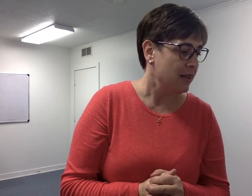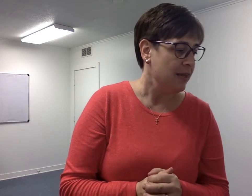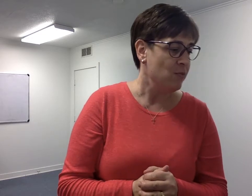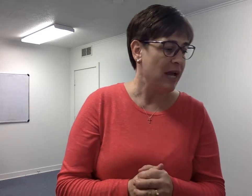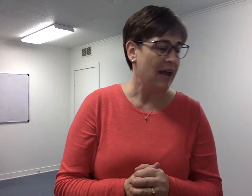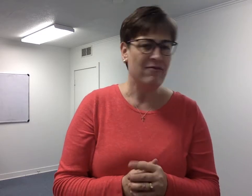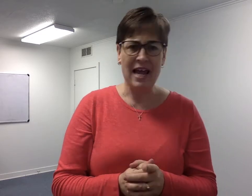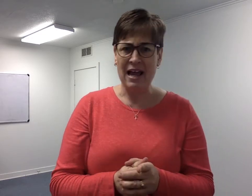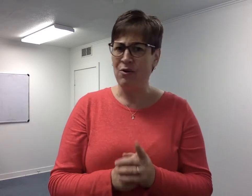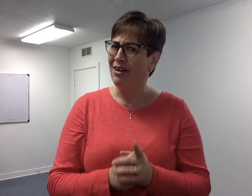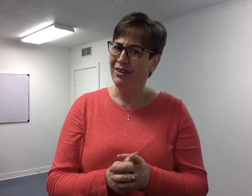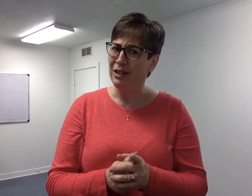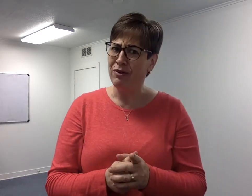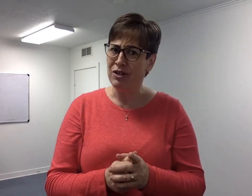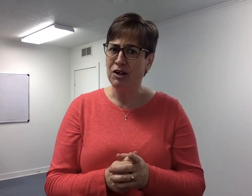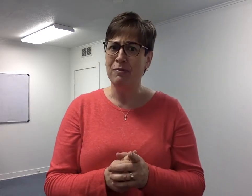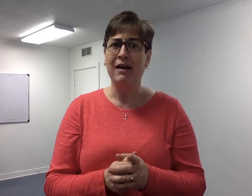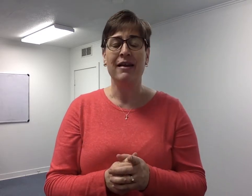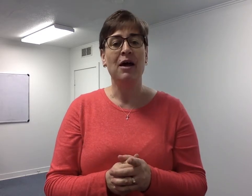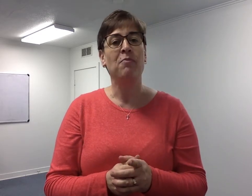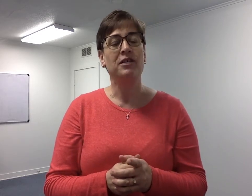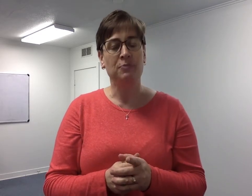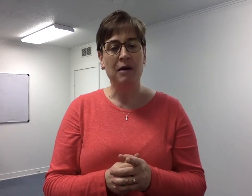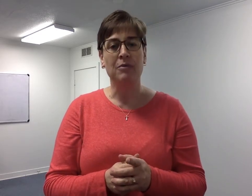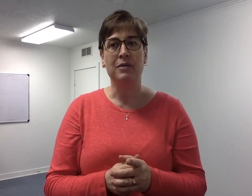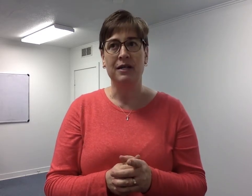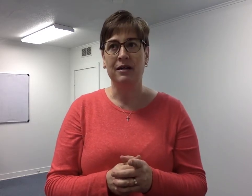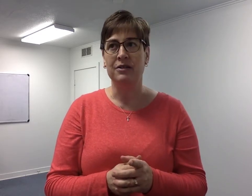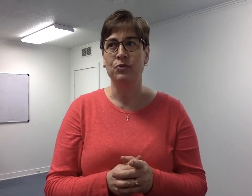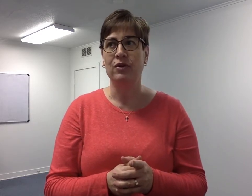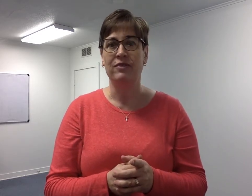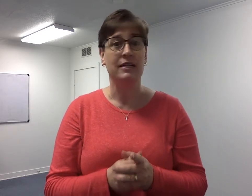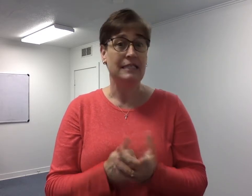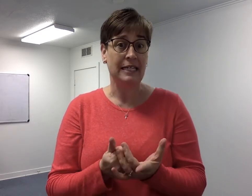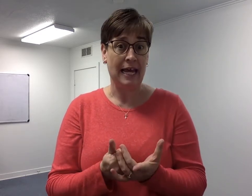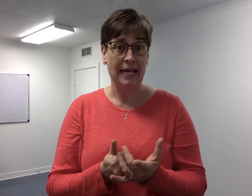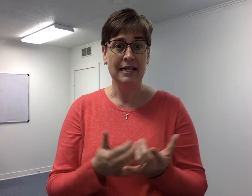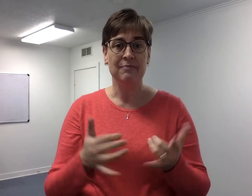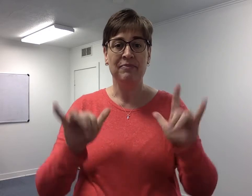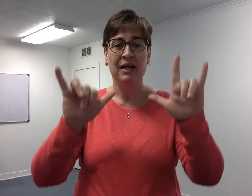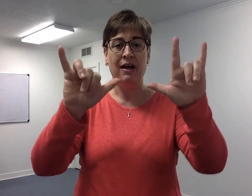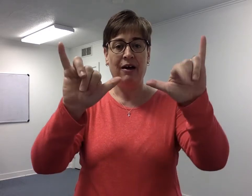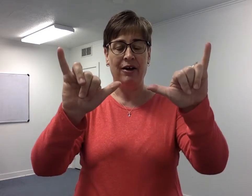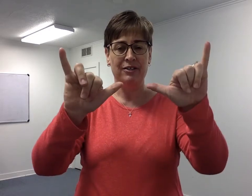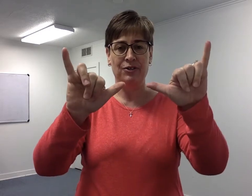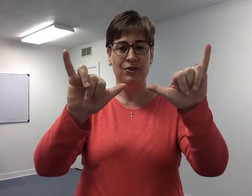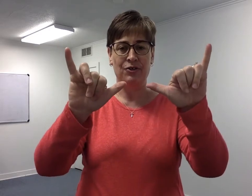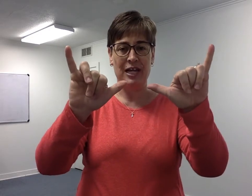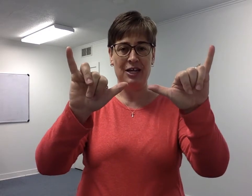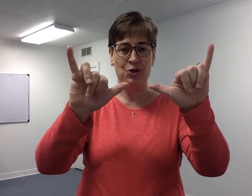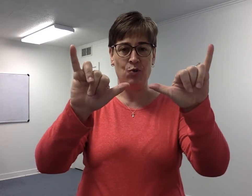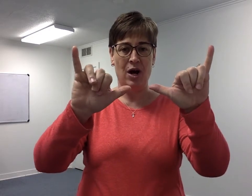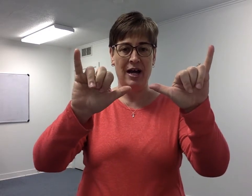Then we have now, and I feel like we've talked about now, but it's probably because we've done today. All right, so you're taking your